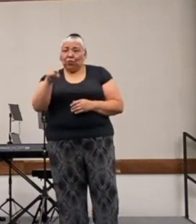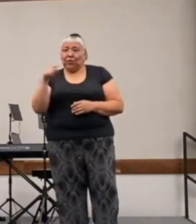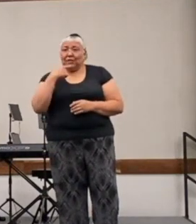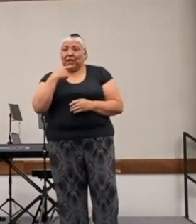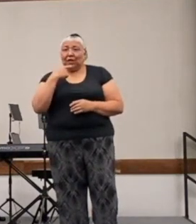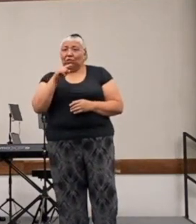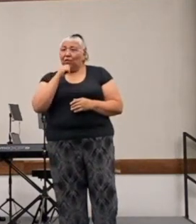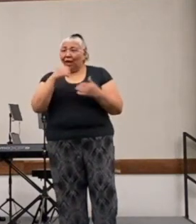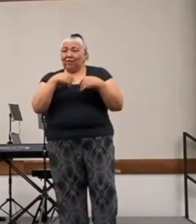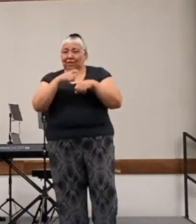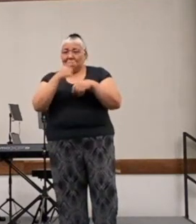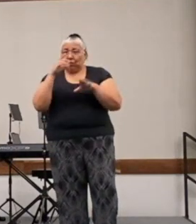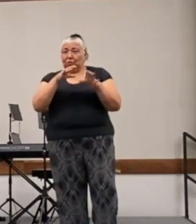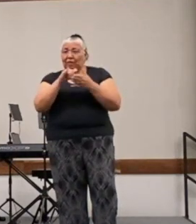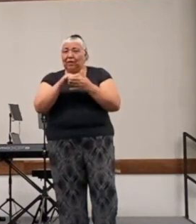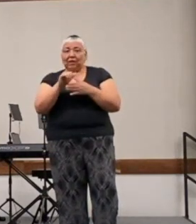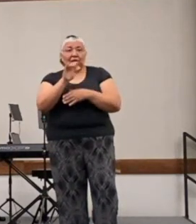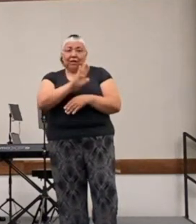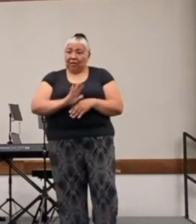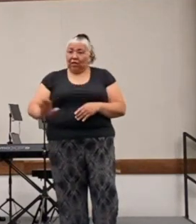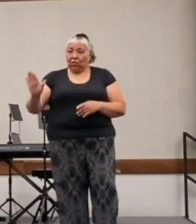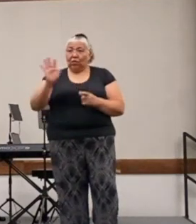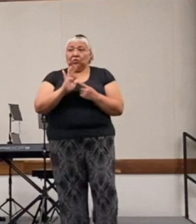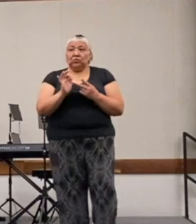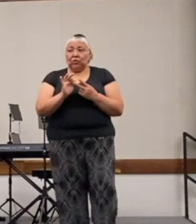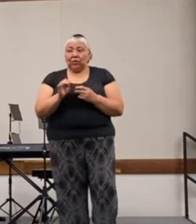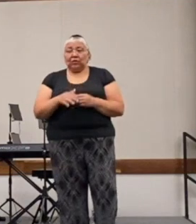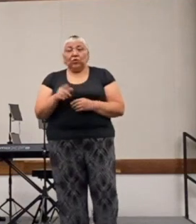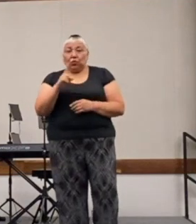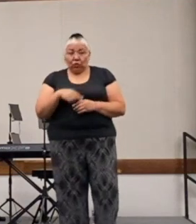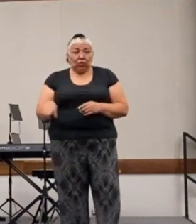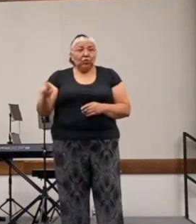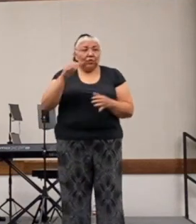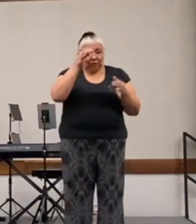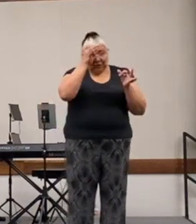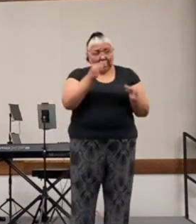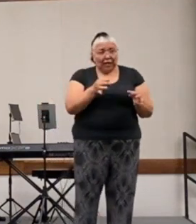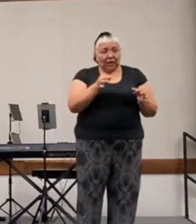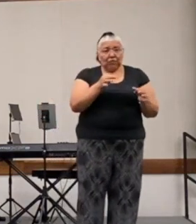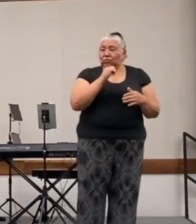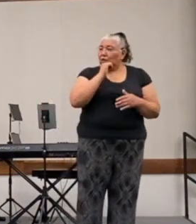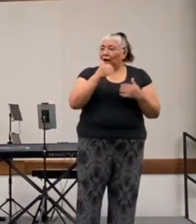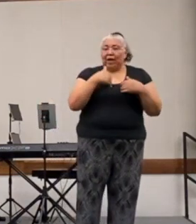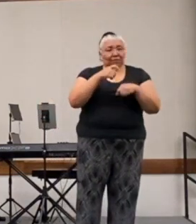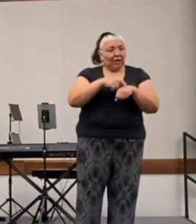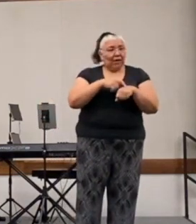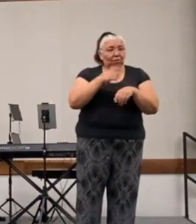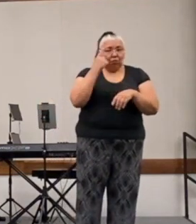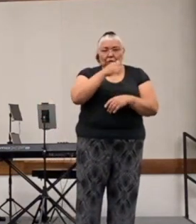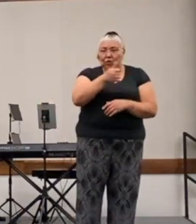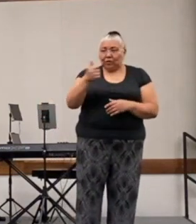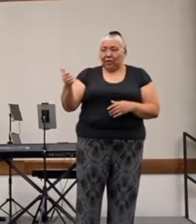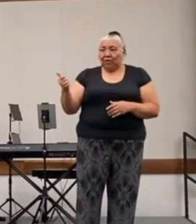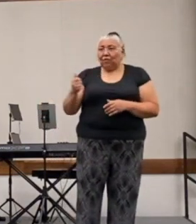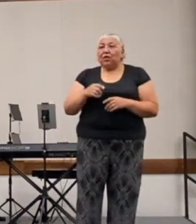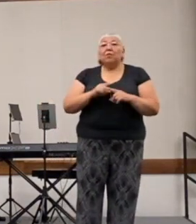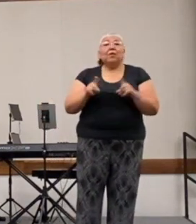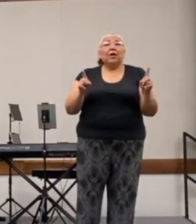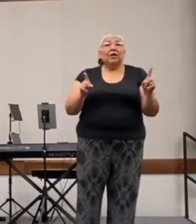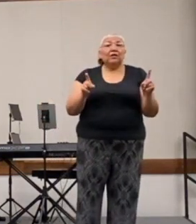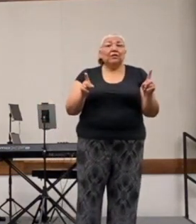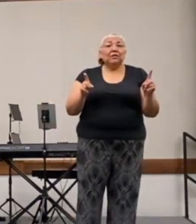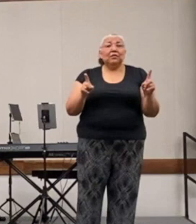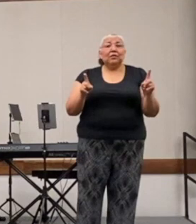have time to do that, listen, that's your choice. You've decided to not have time for yourself. But I want you to